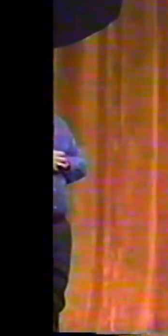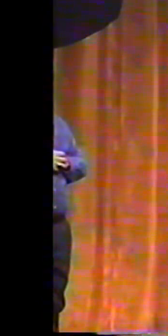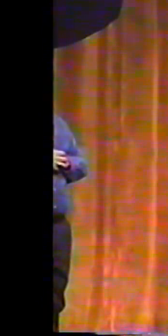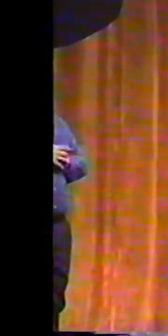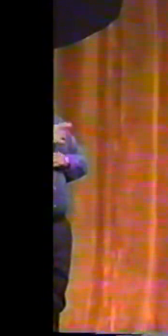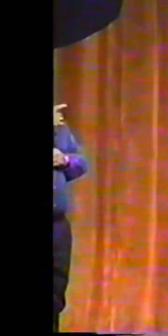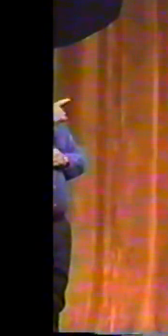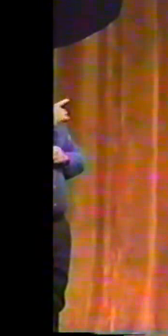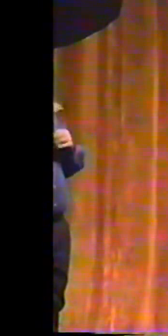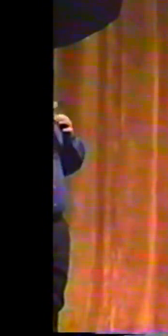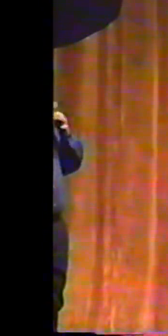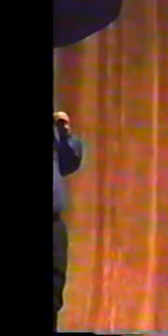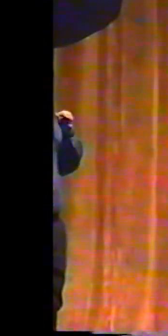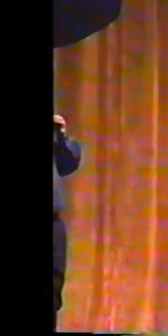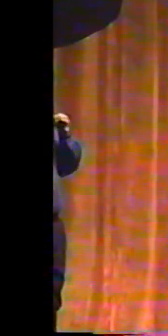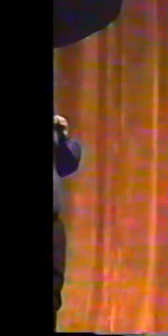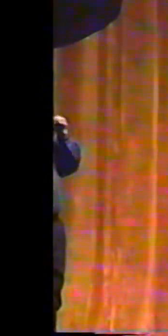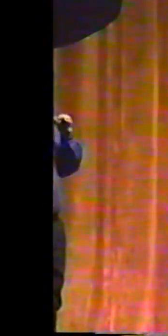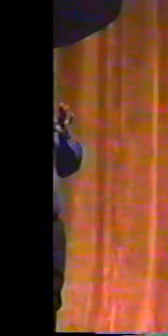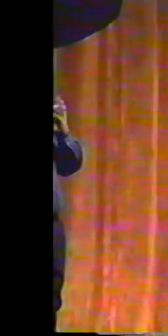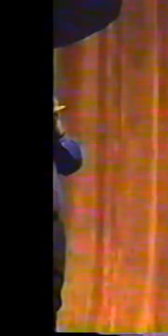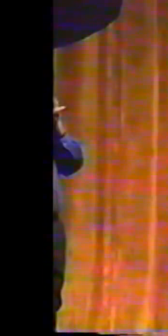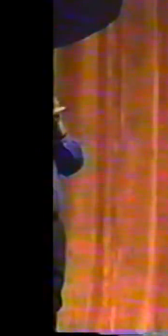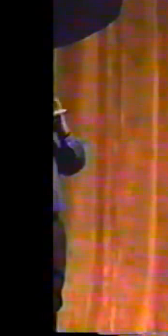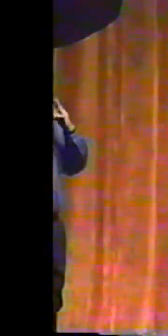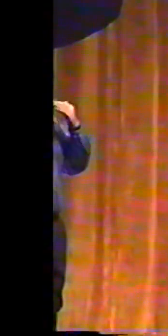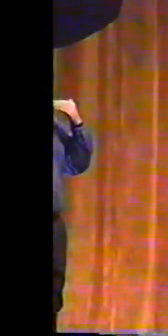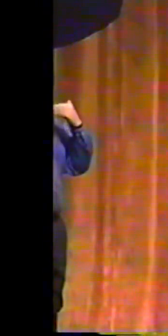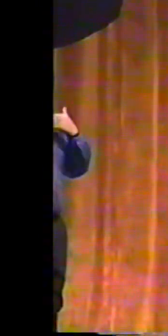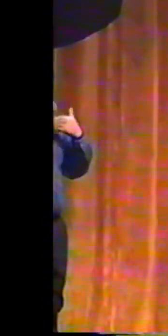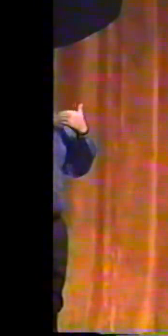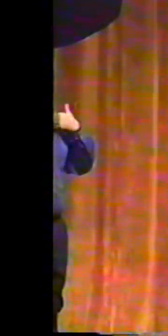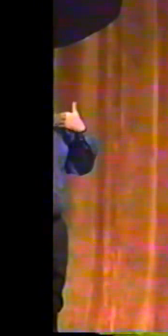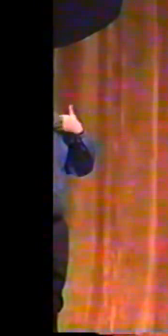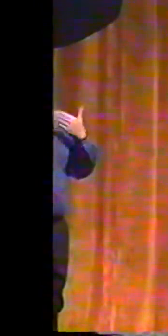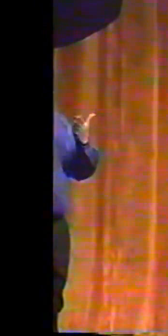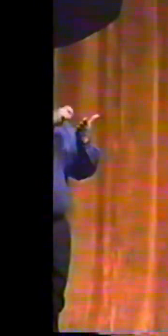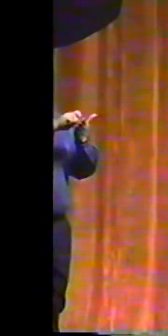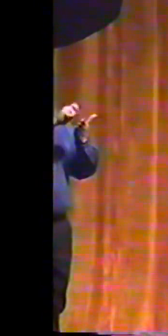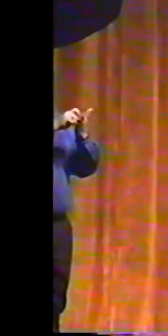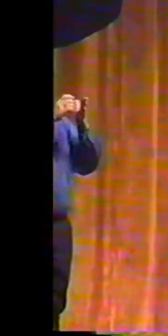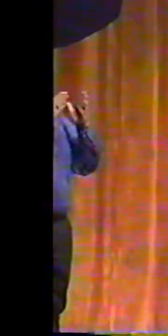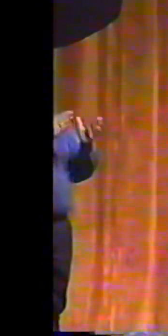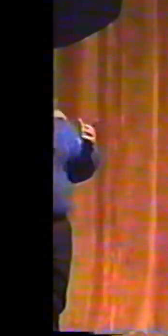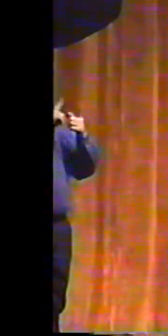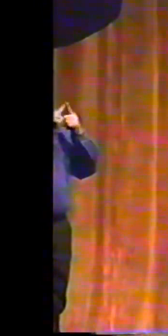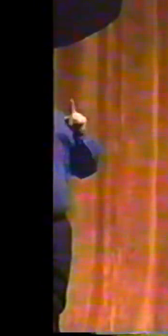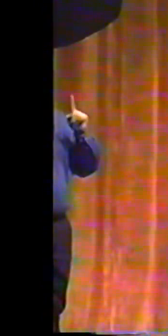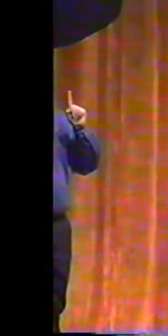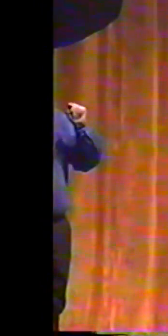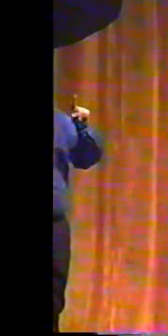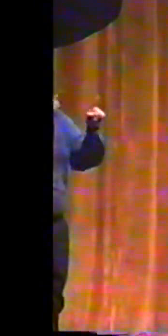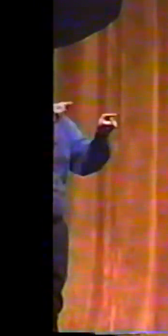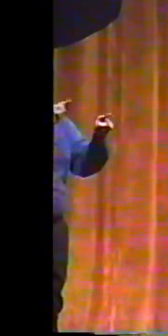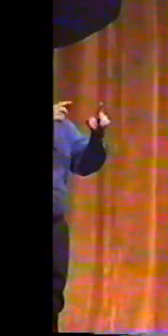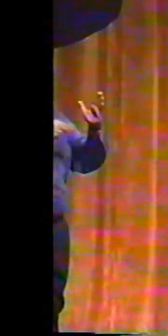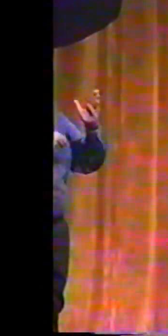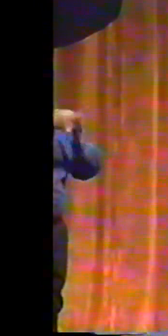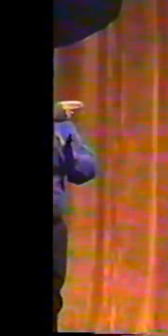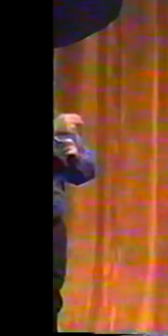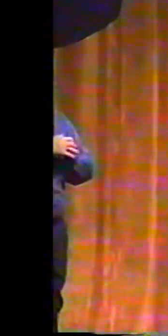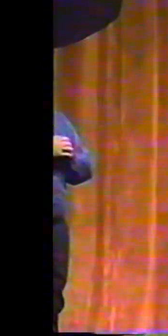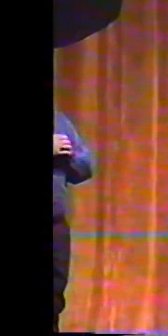You've said that the reporting responsibility of a journalist is to report the truth. What are some of the challenges that